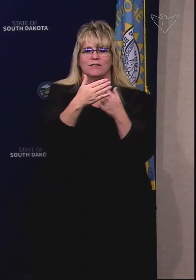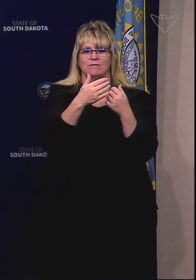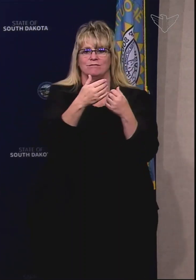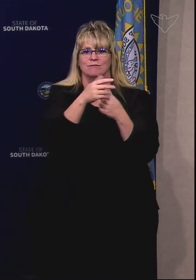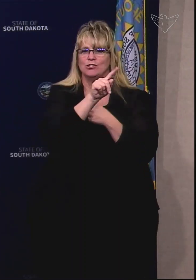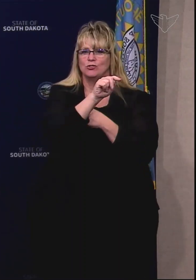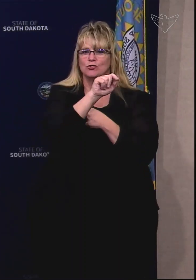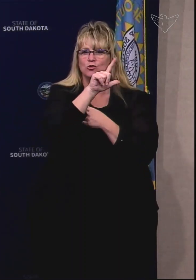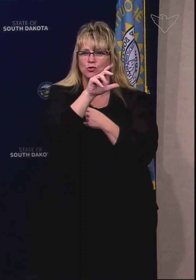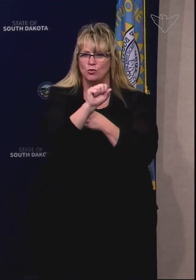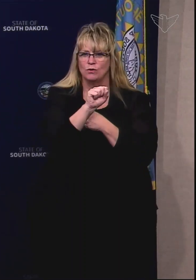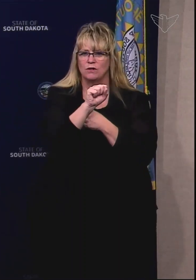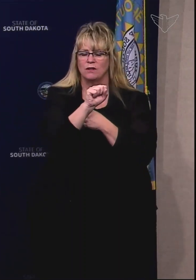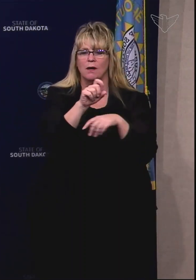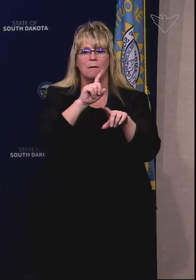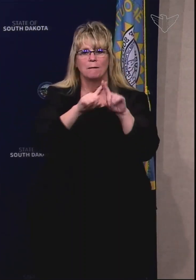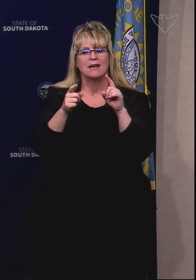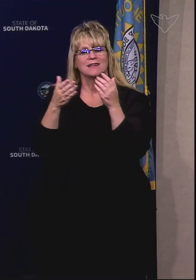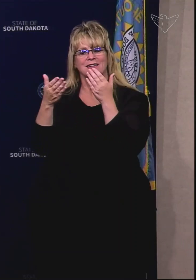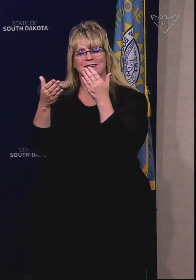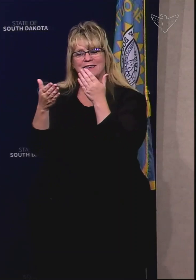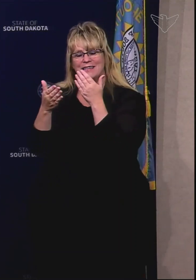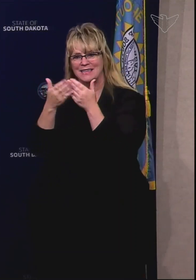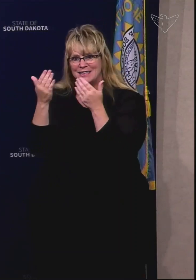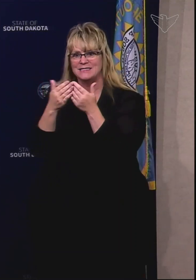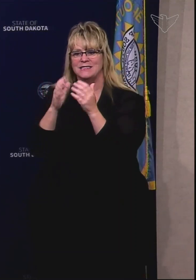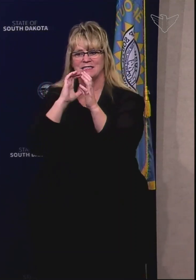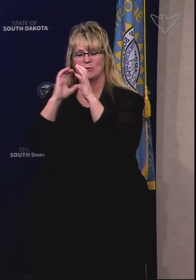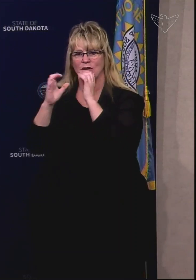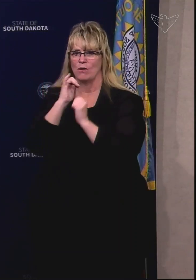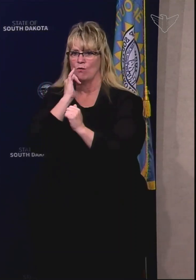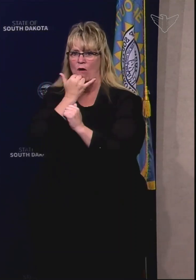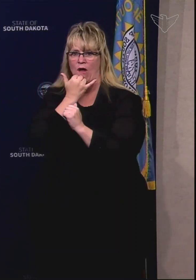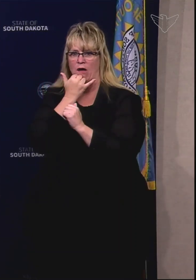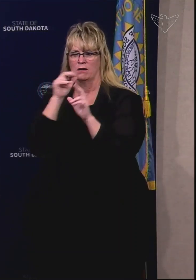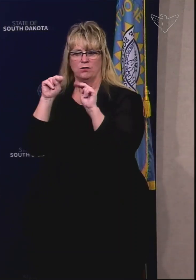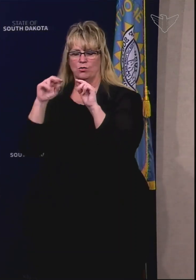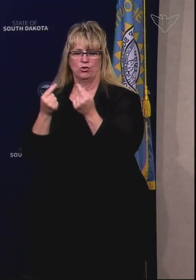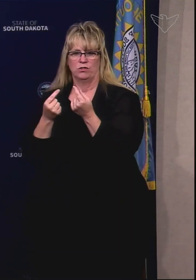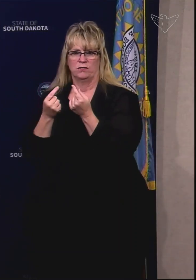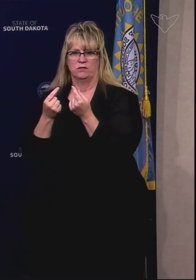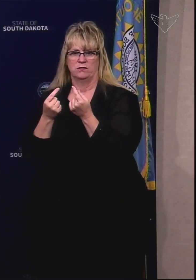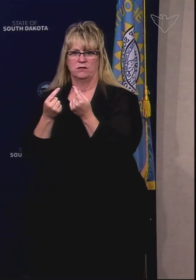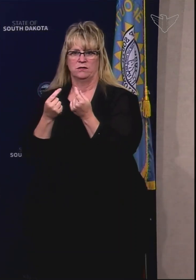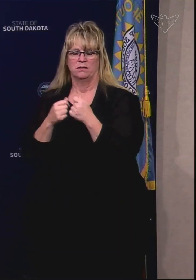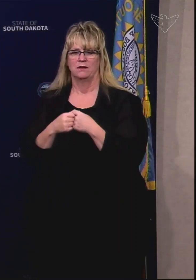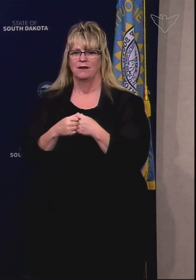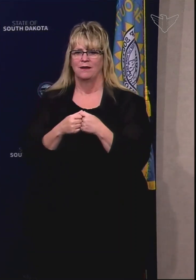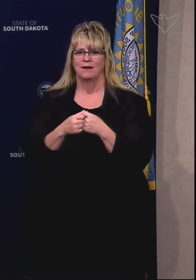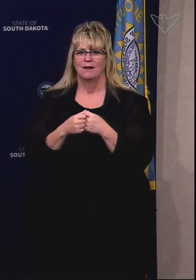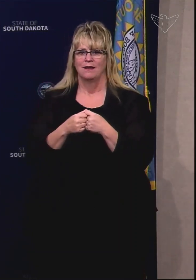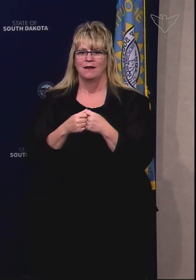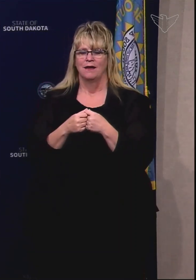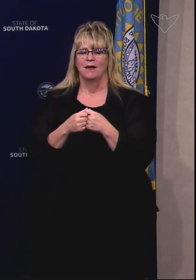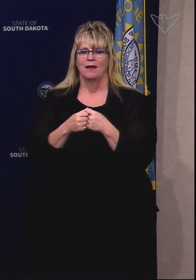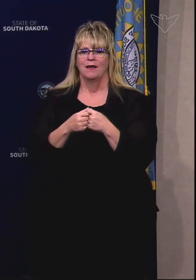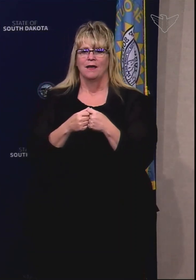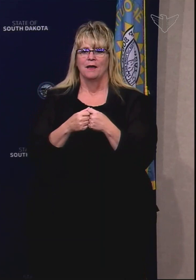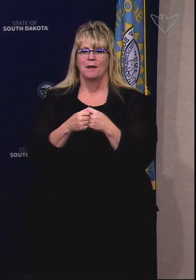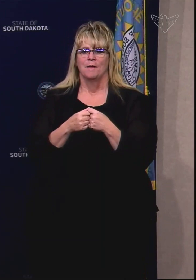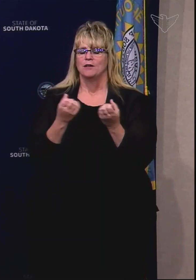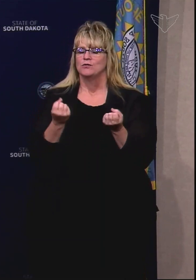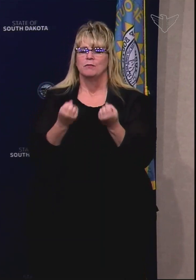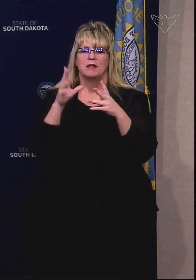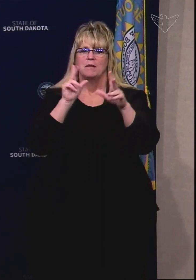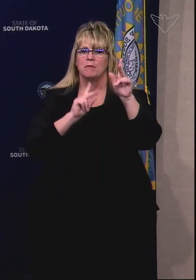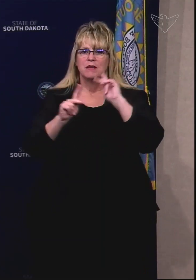but it's also made it easy to communicate thoughtlessly. In the race to be heard, so many of us have given